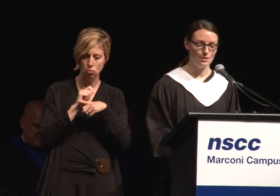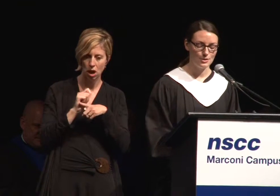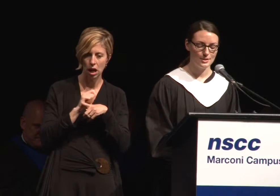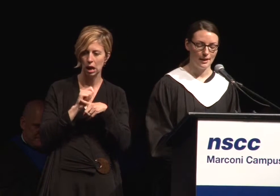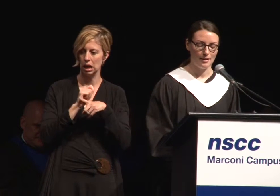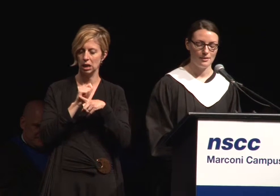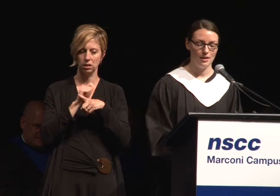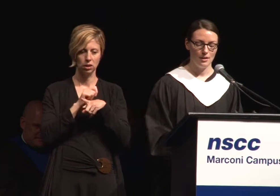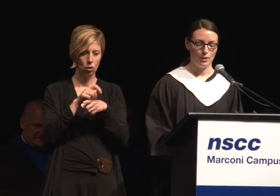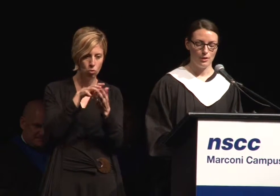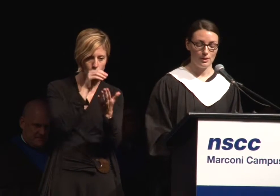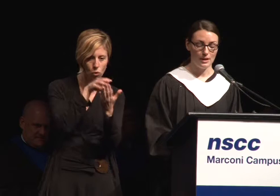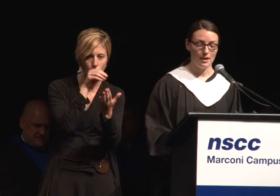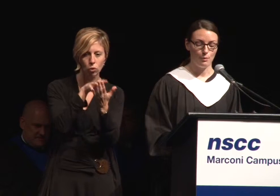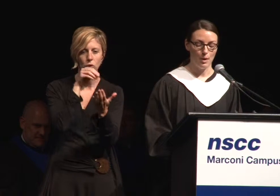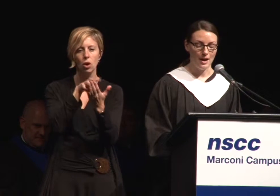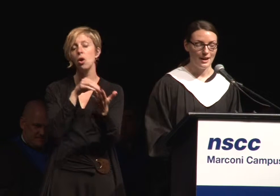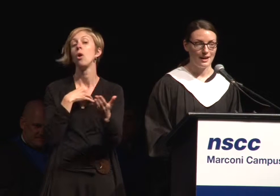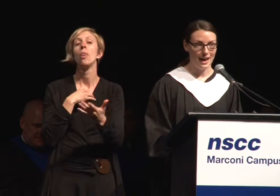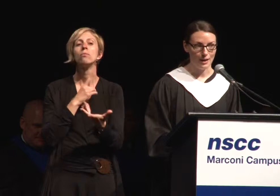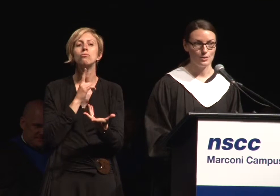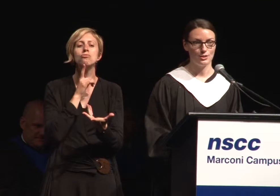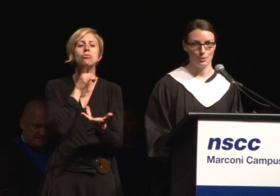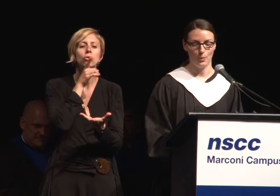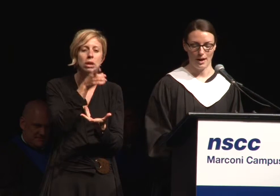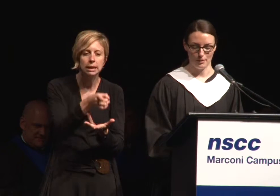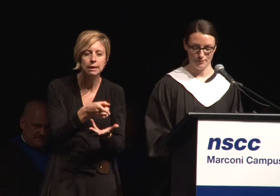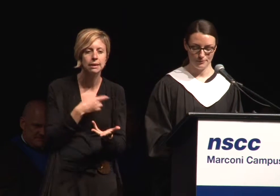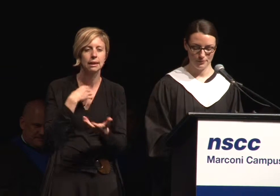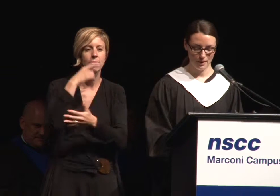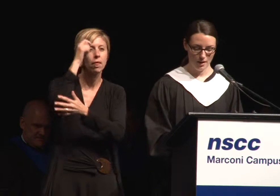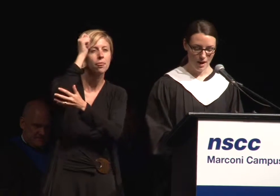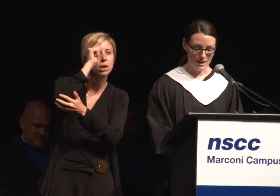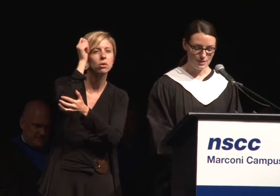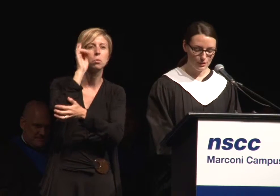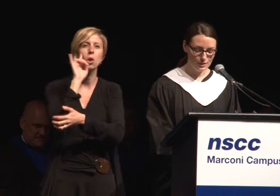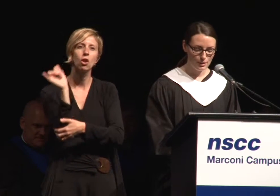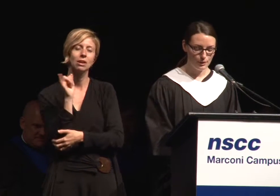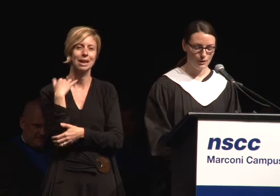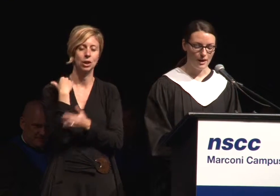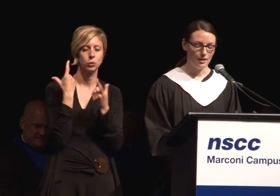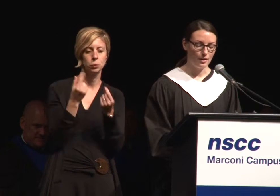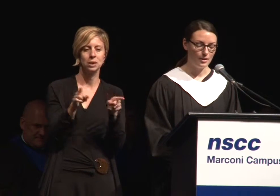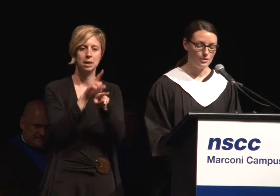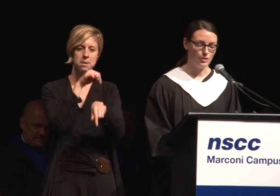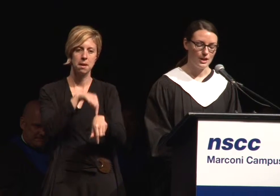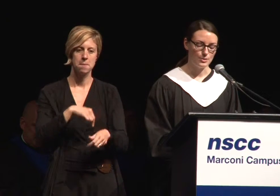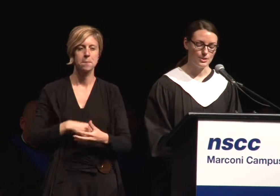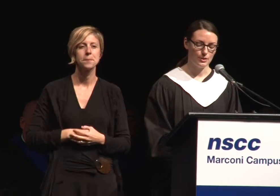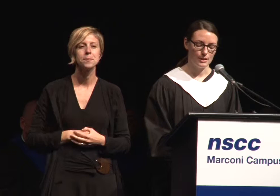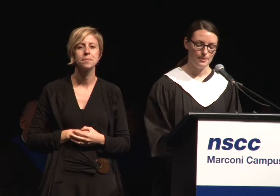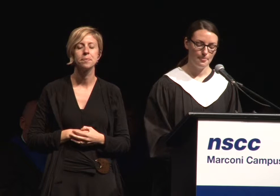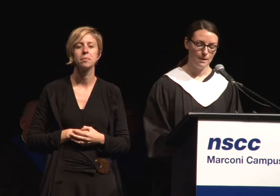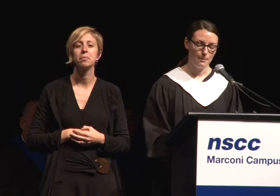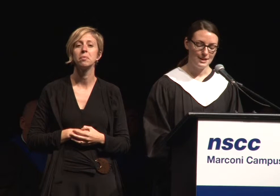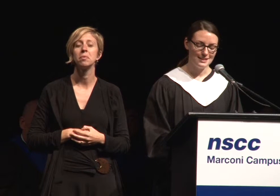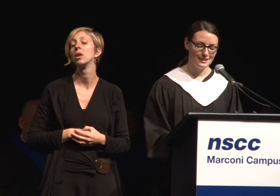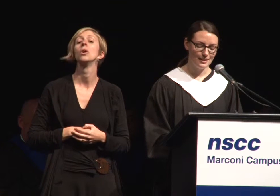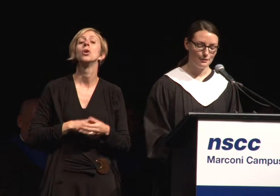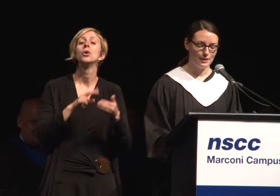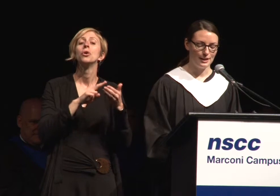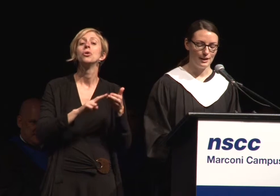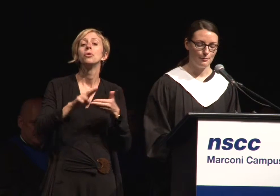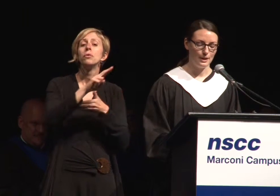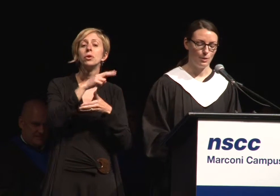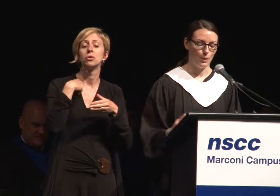and understand the theory of why and how to do it well. I certainly don't regret earning an undergraduate degree, but I didn't